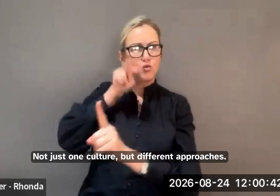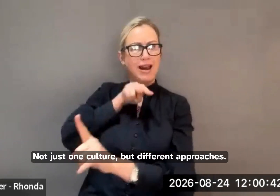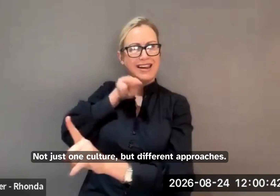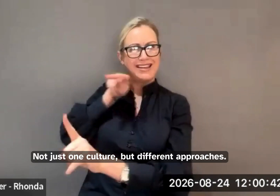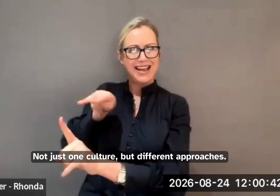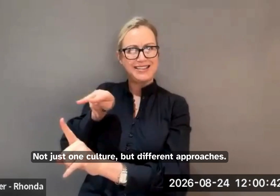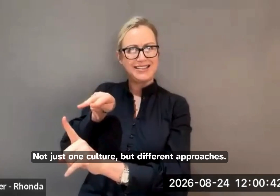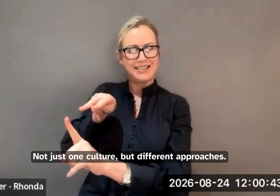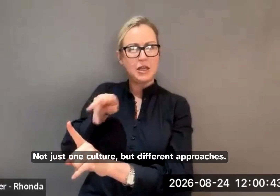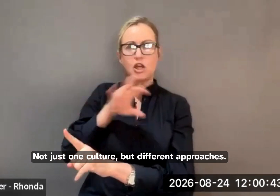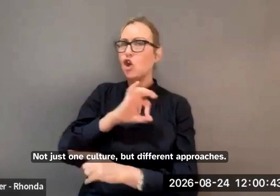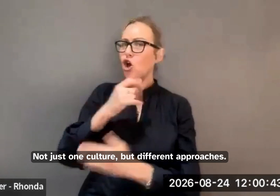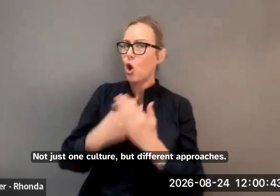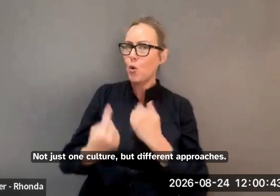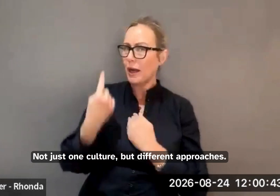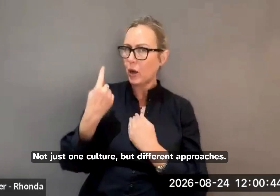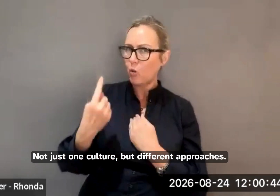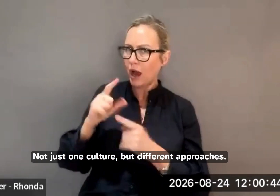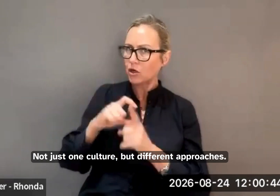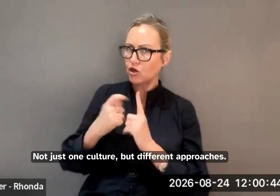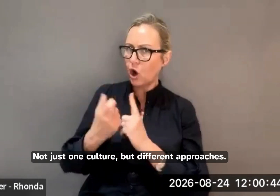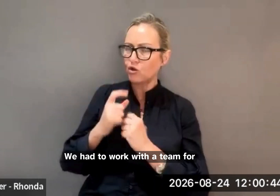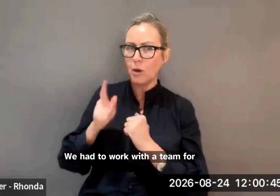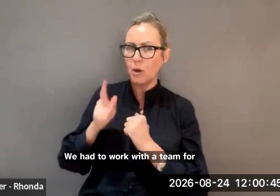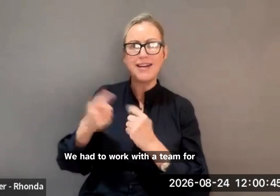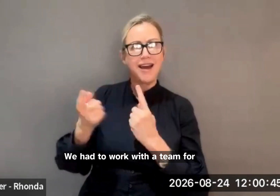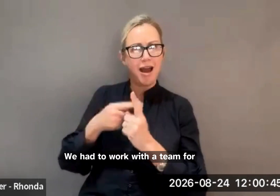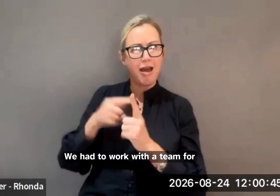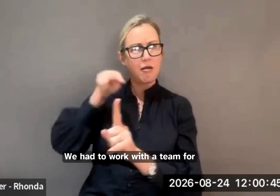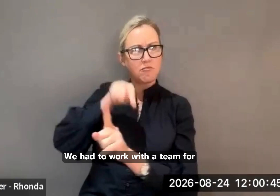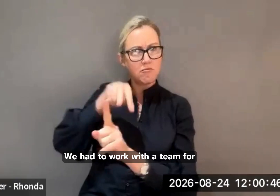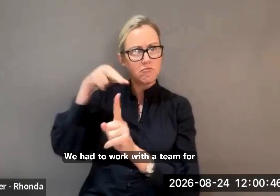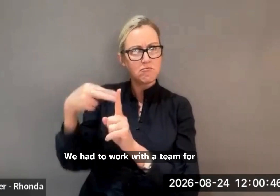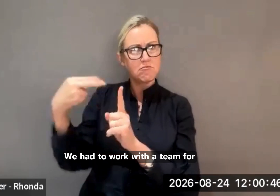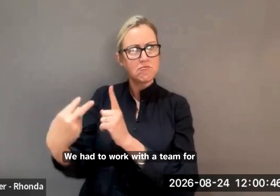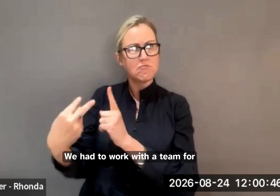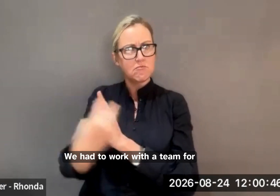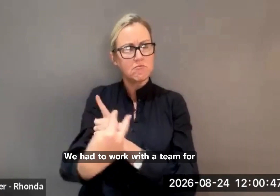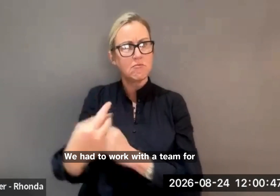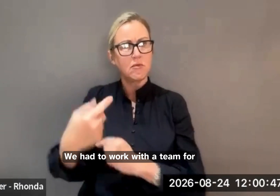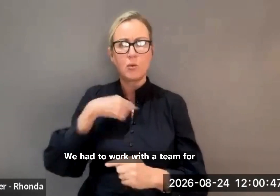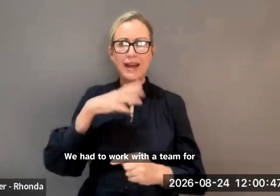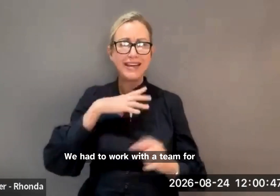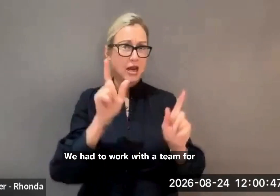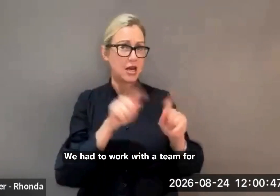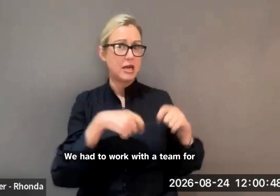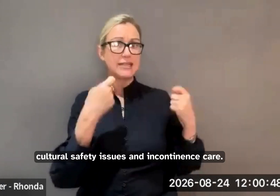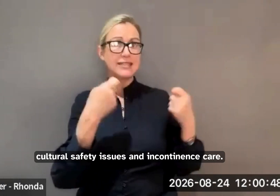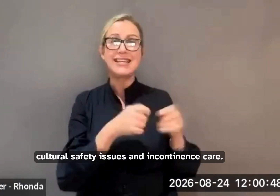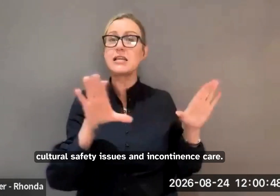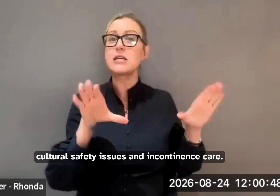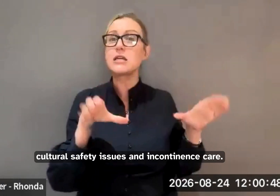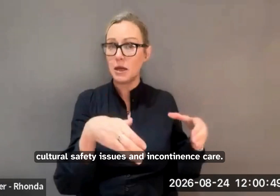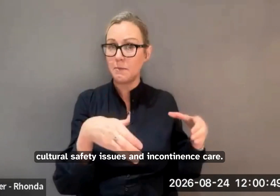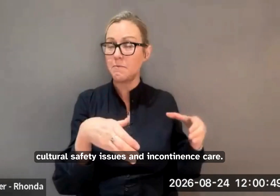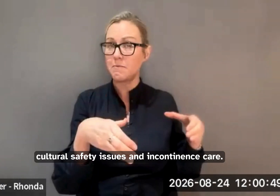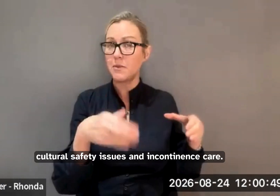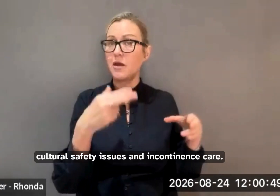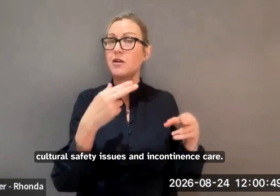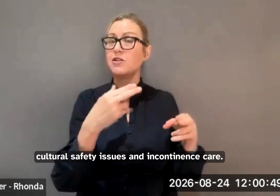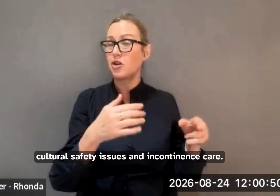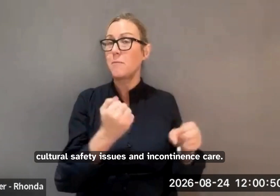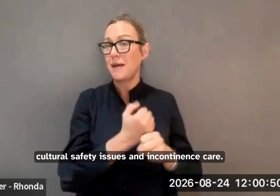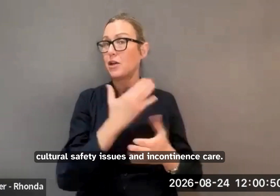not just one culture, but different approaches. We had to work with a team for cultural